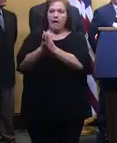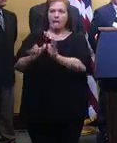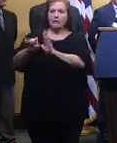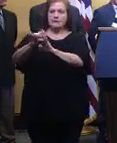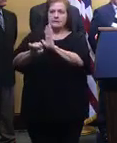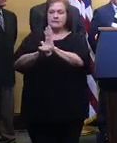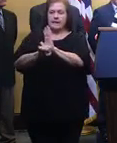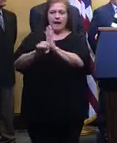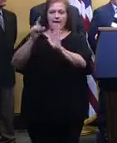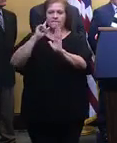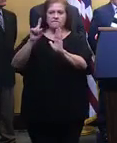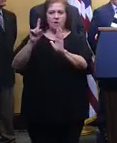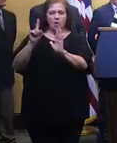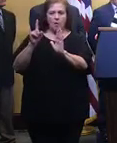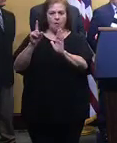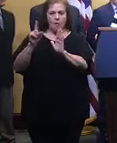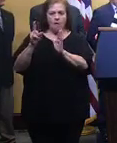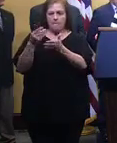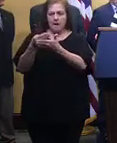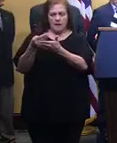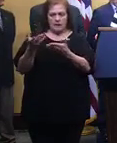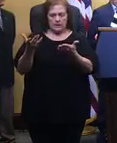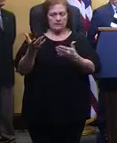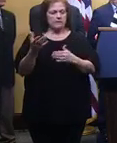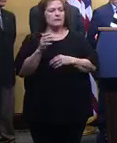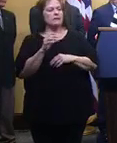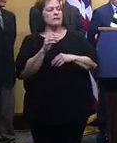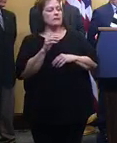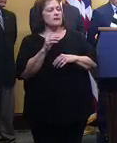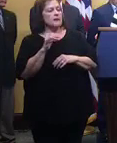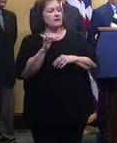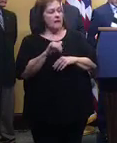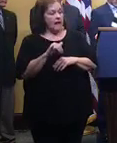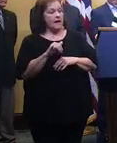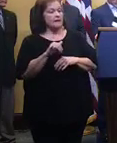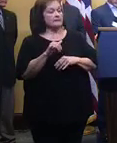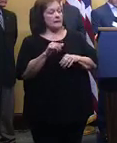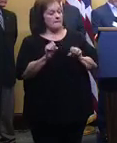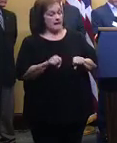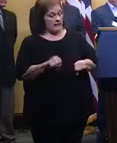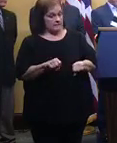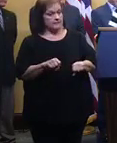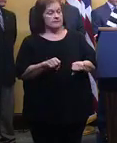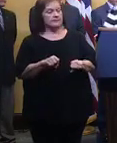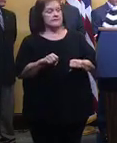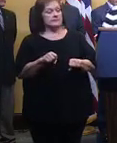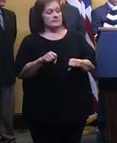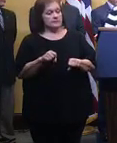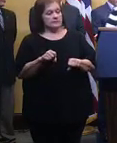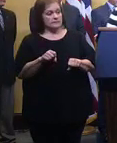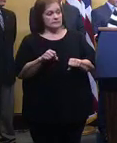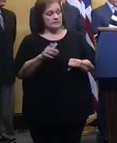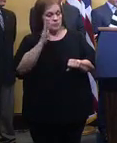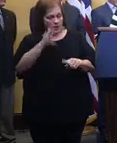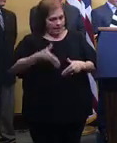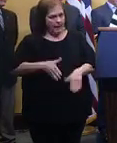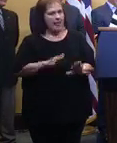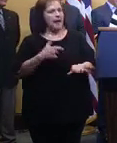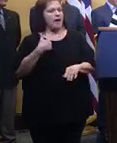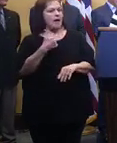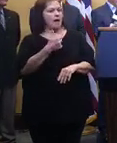for different things, as we just had to do. And so this flexibility will allow us to do